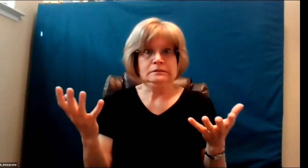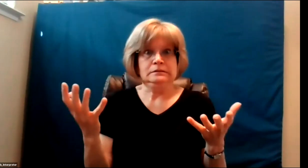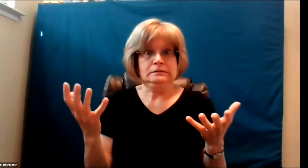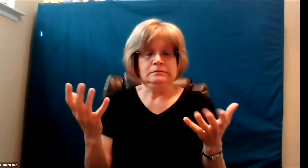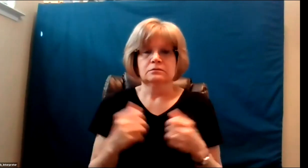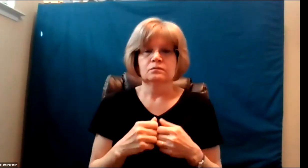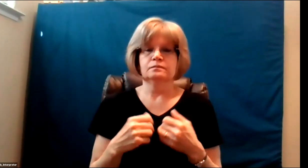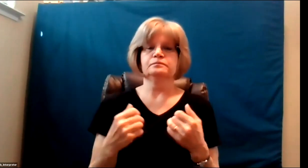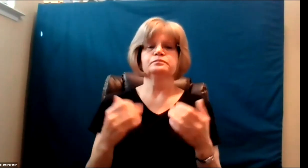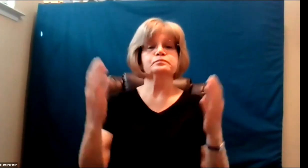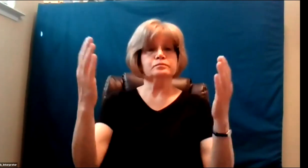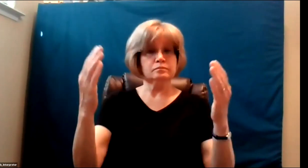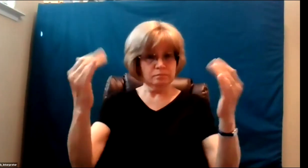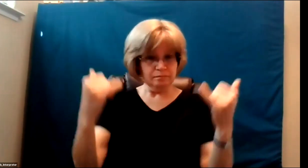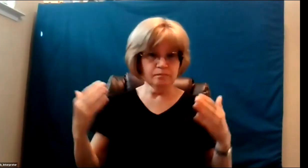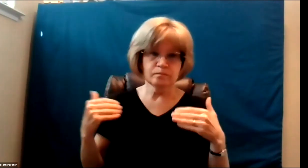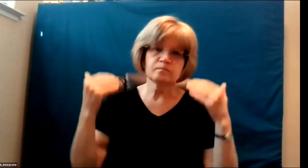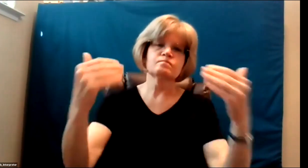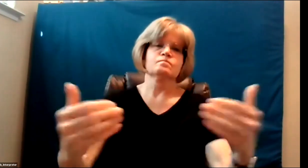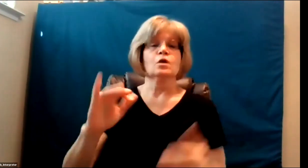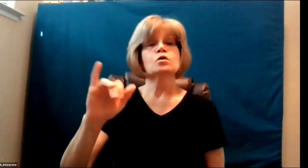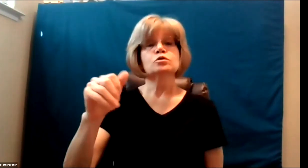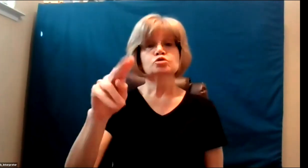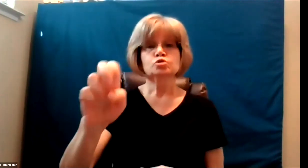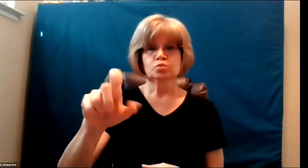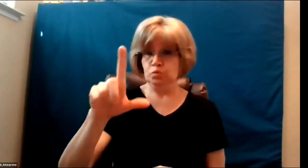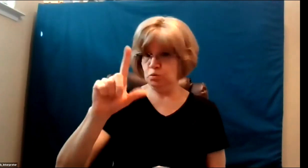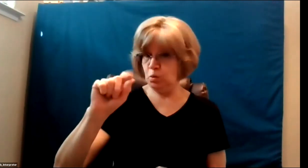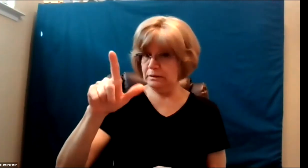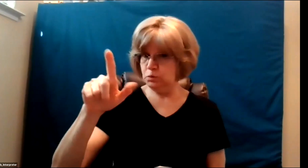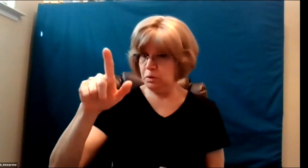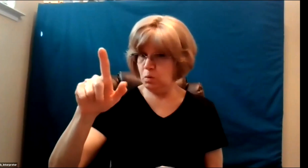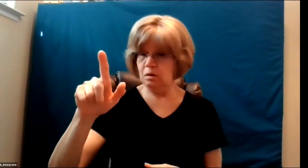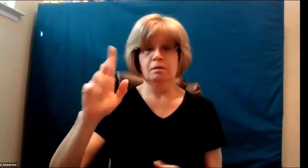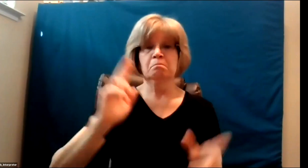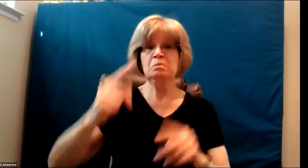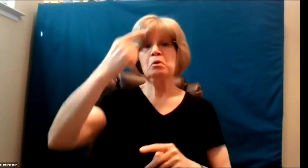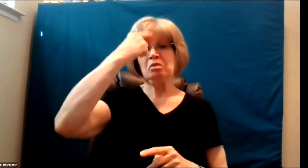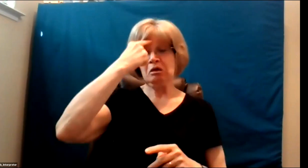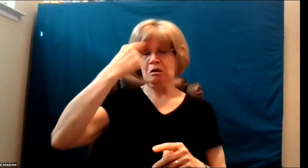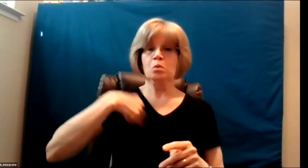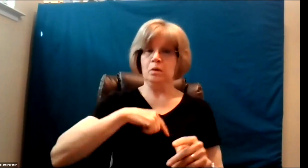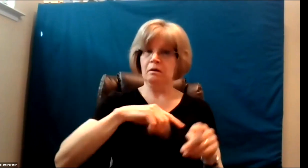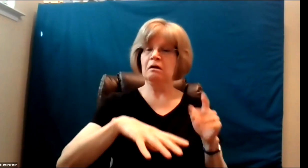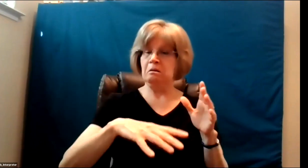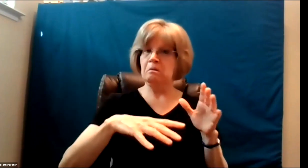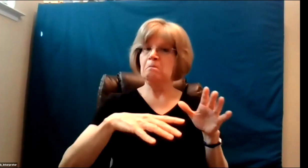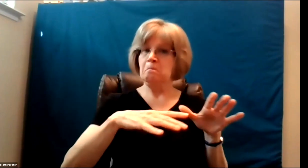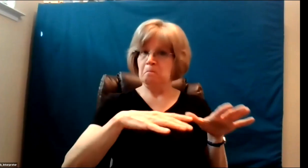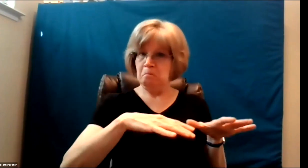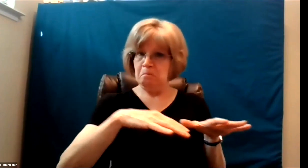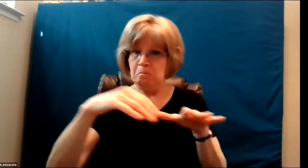In June of 2021, most Americans believe that we are emerging from a 21st